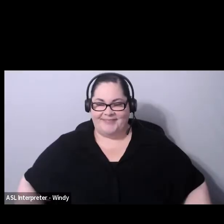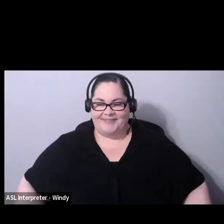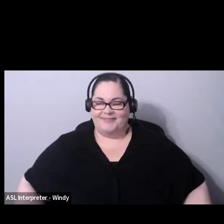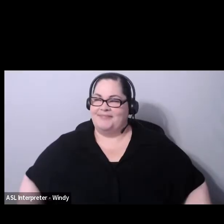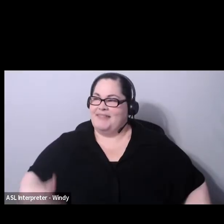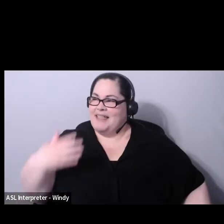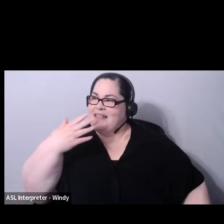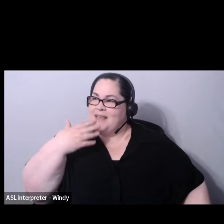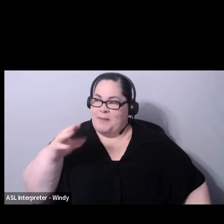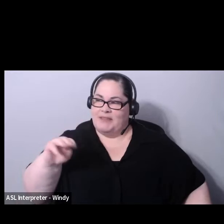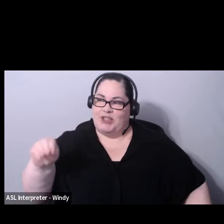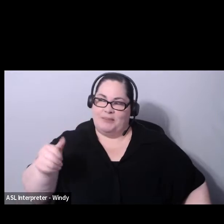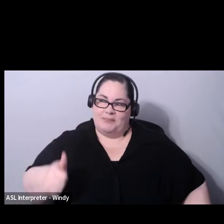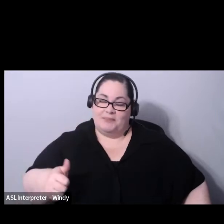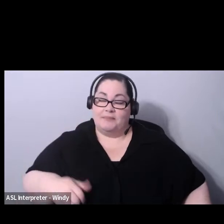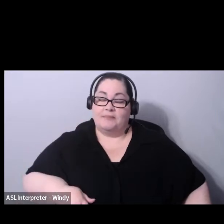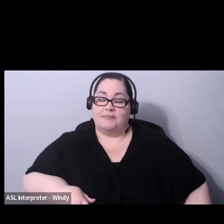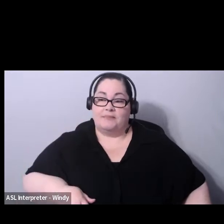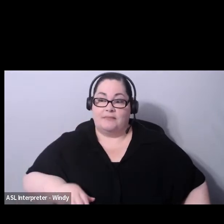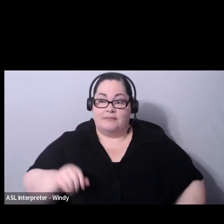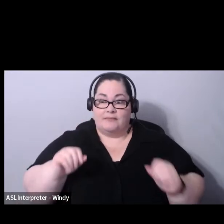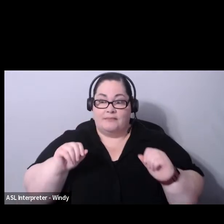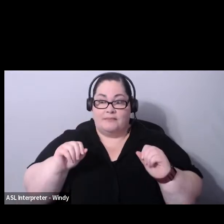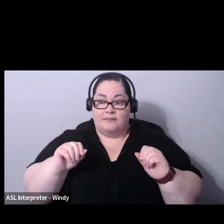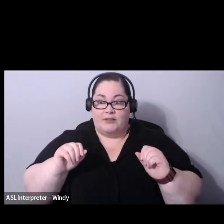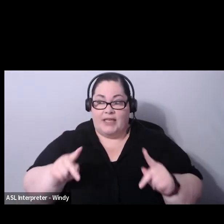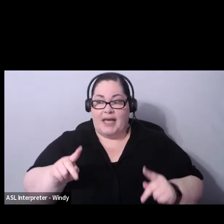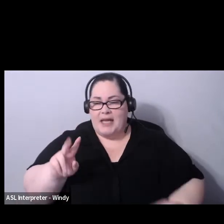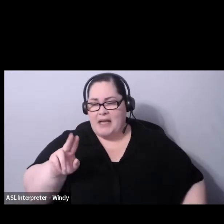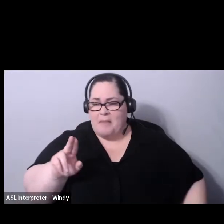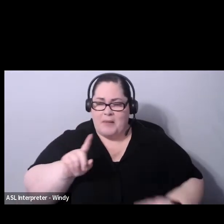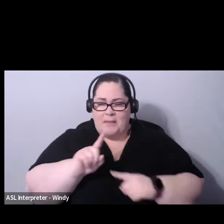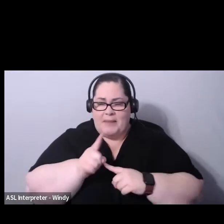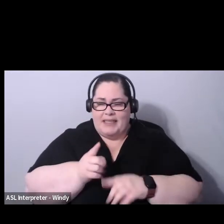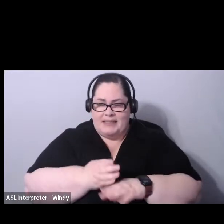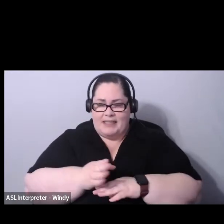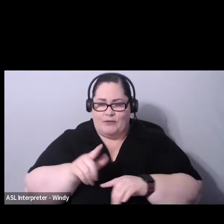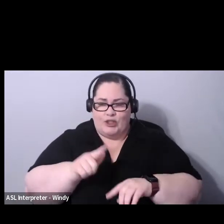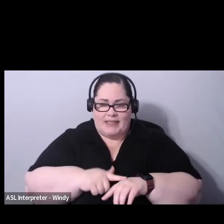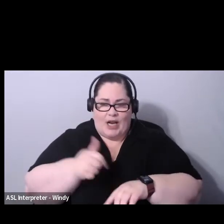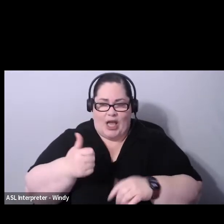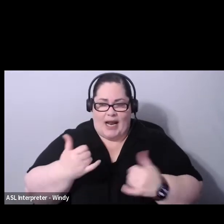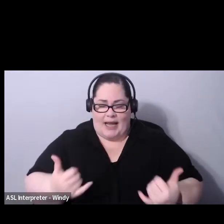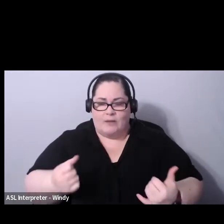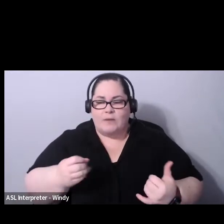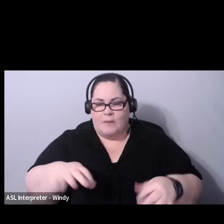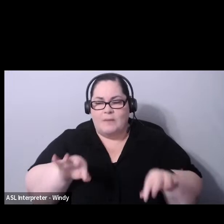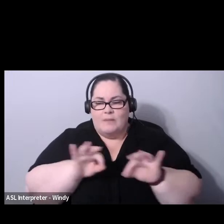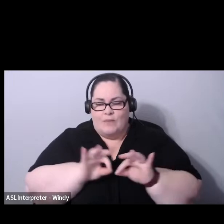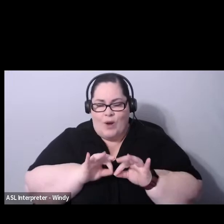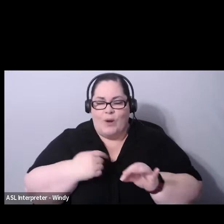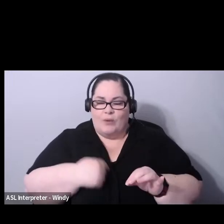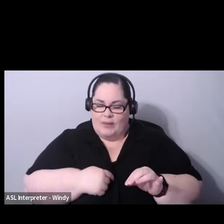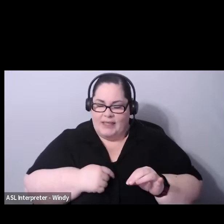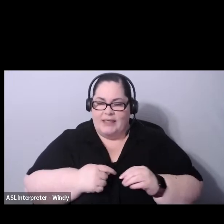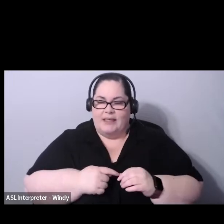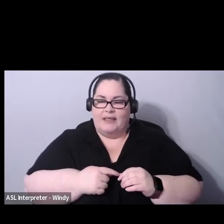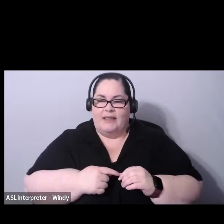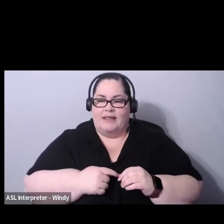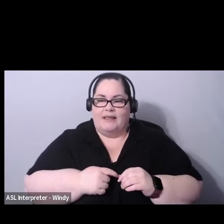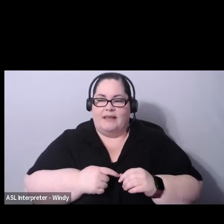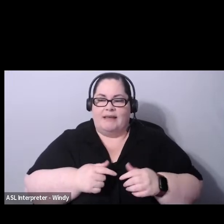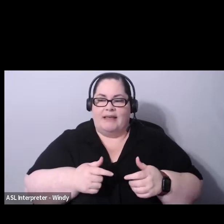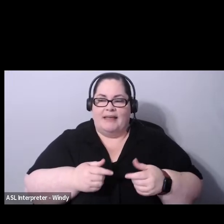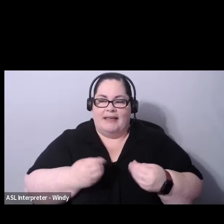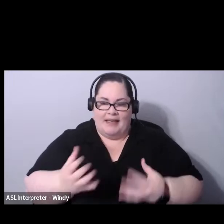Thank you, Michelle. Okay, it's just a couple minutes after 10, so it's really important that we give our interpreters